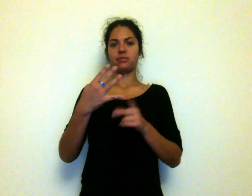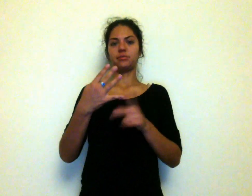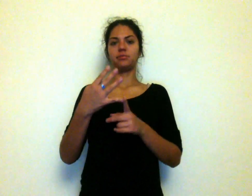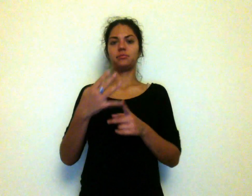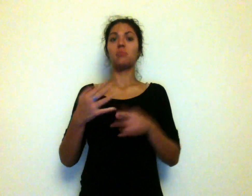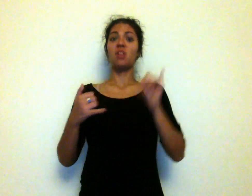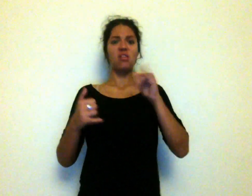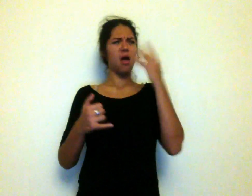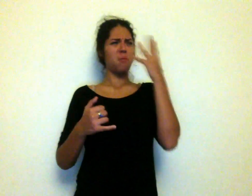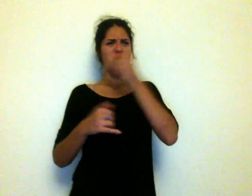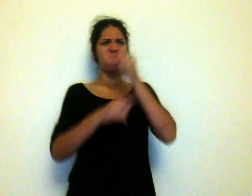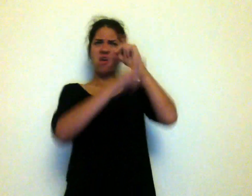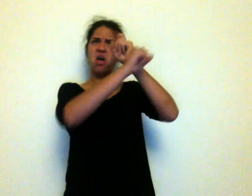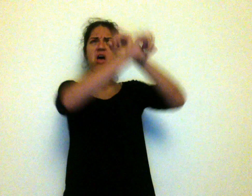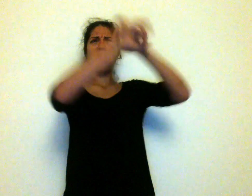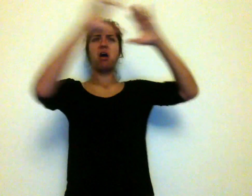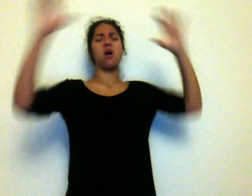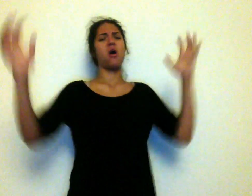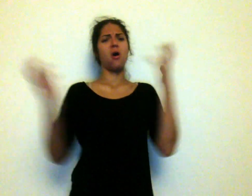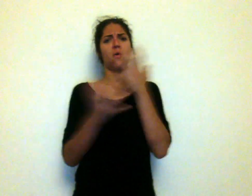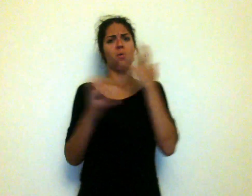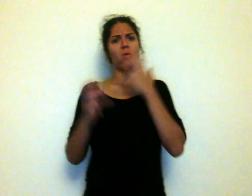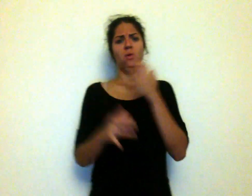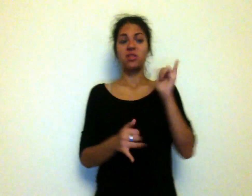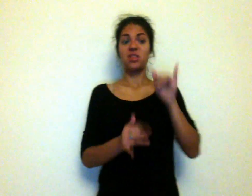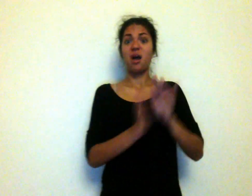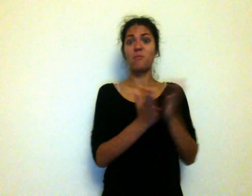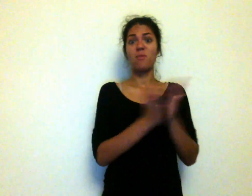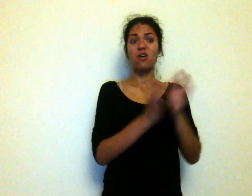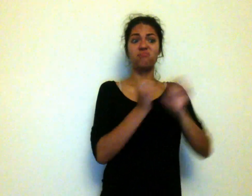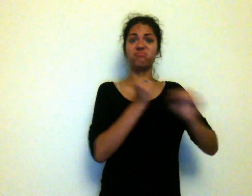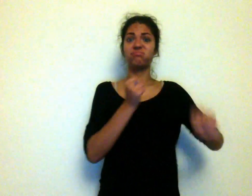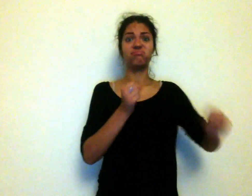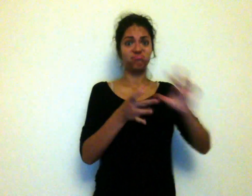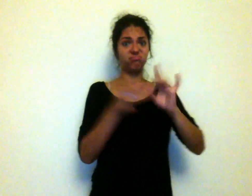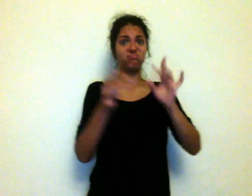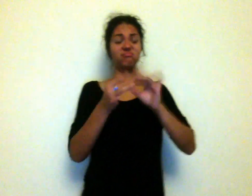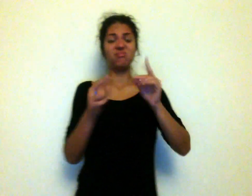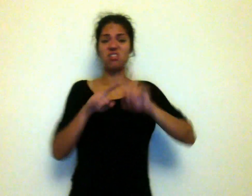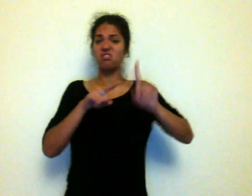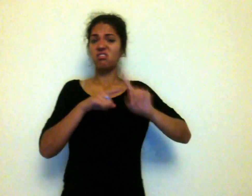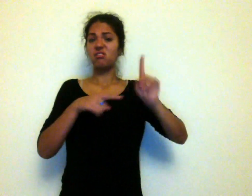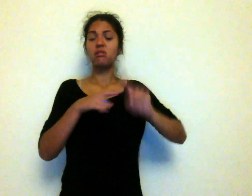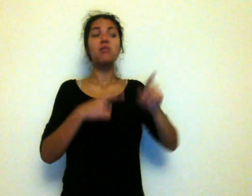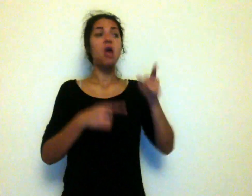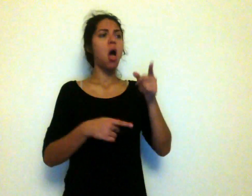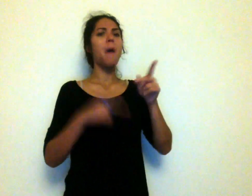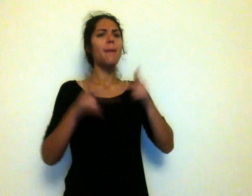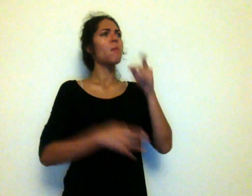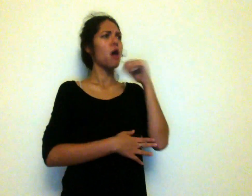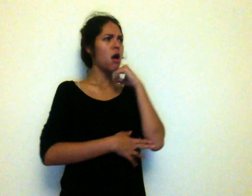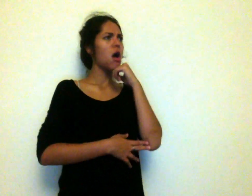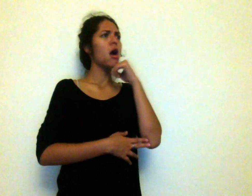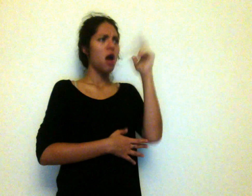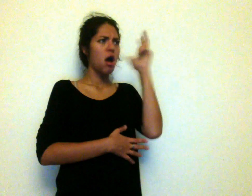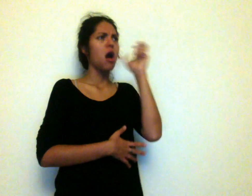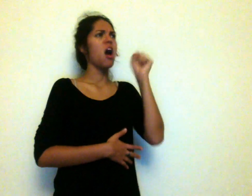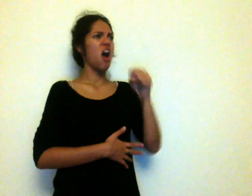reality. Marvelous illustrations just flow out of there, and you can sit and nod your head there for hours, and at the end of it walk out and say, did I